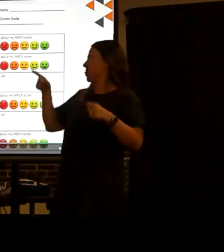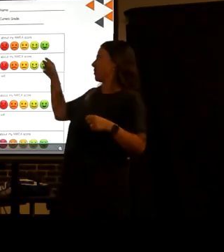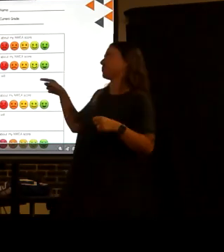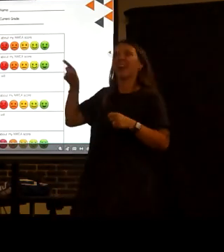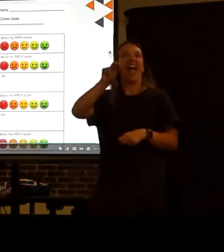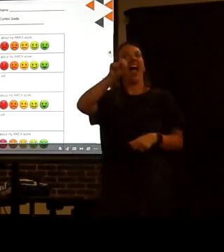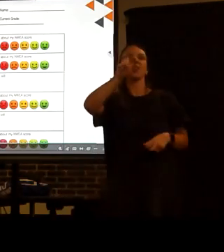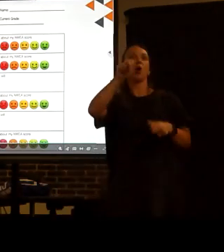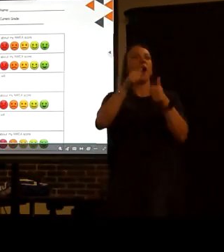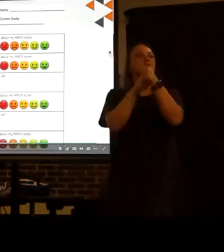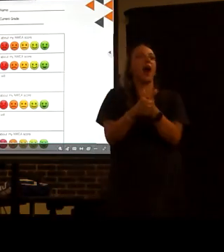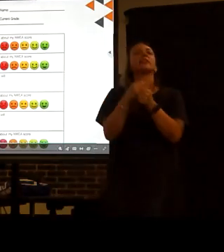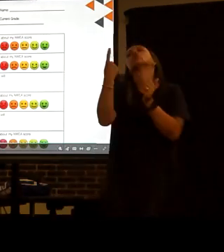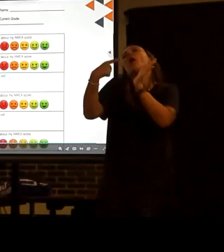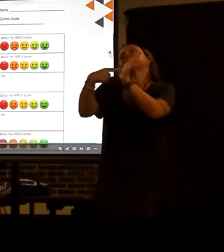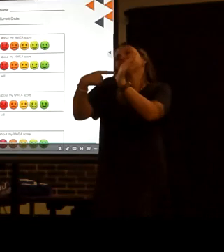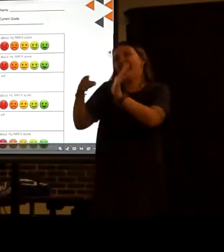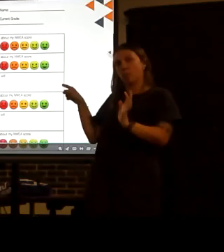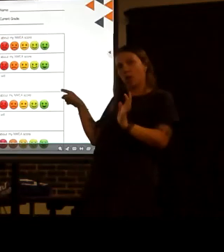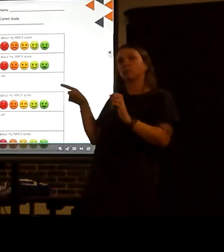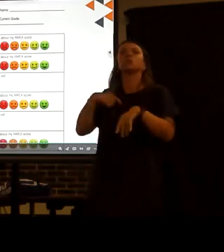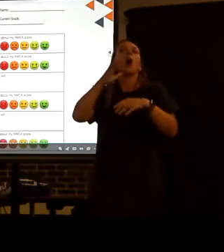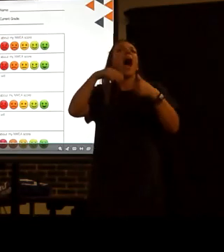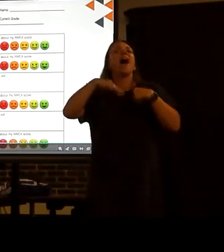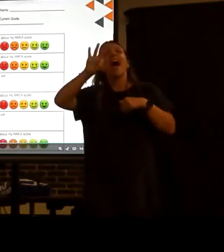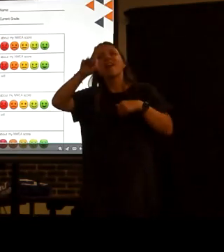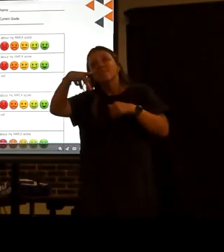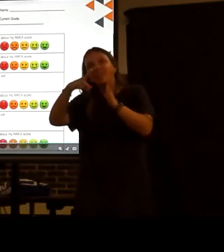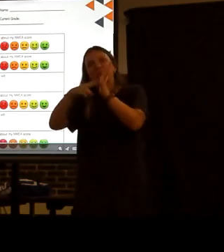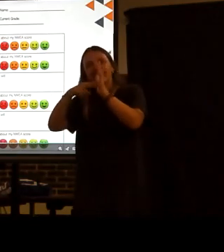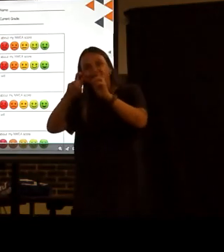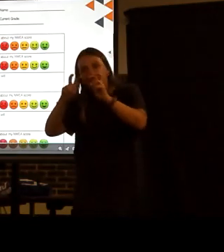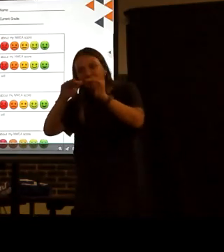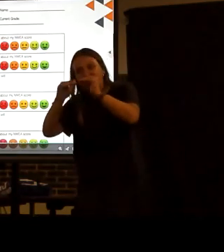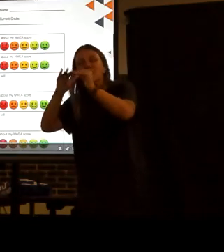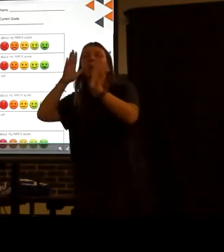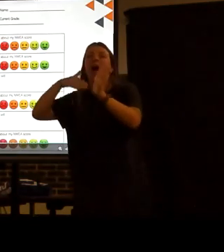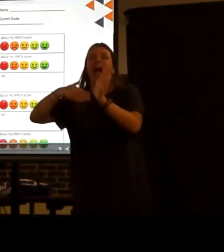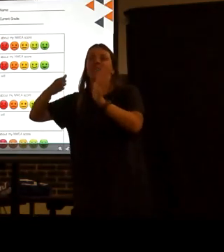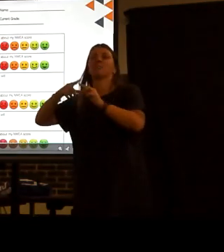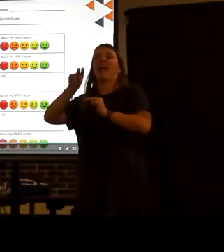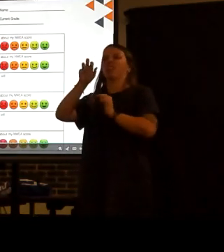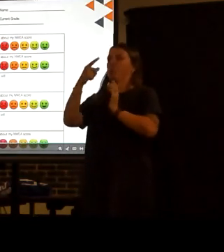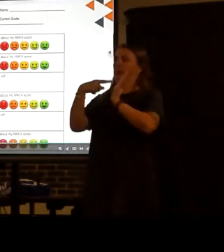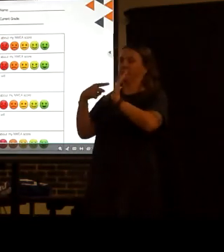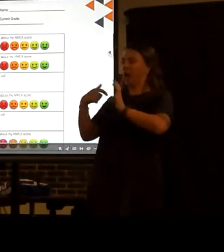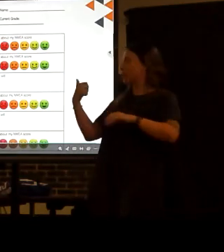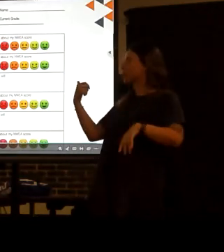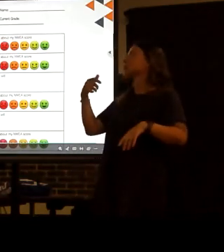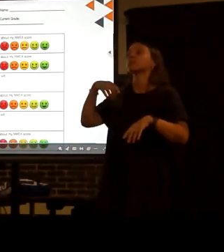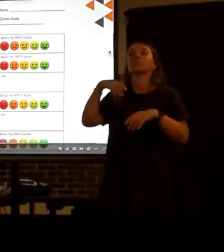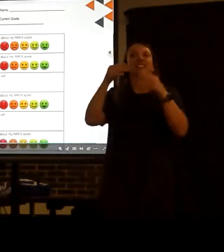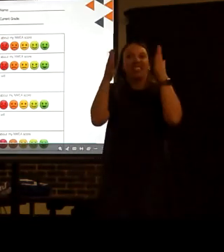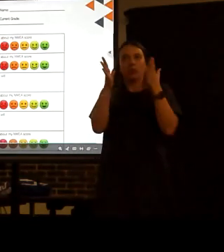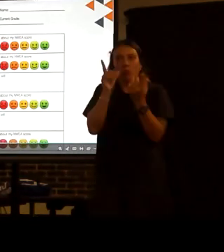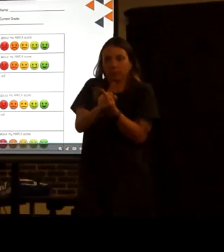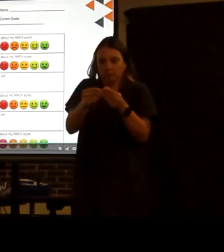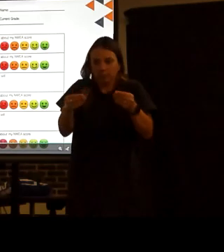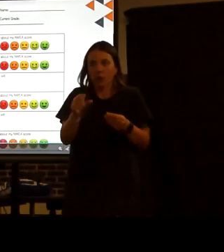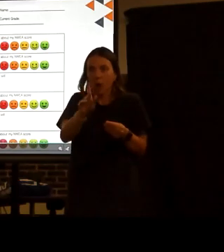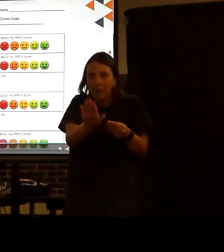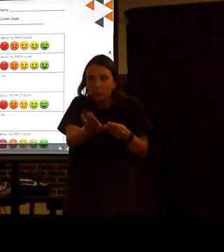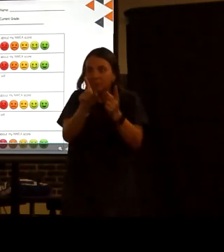accountability. So every teacher is going to have this NWEA tracker. And we'll have an Fontes and Pinnell